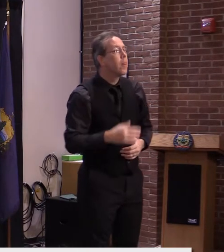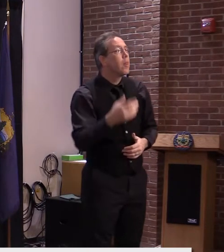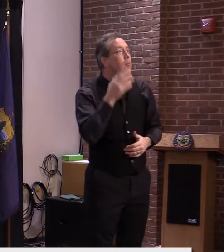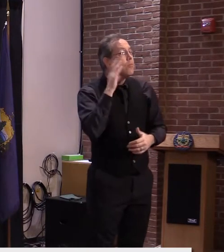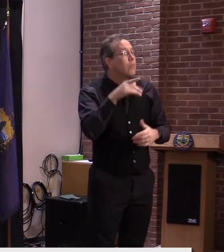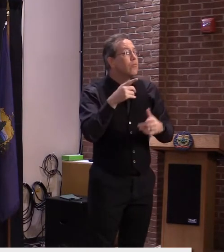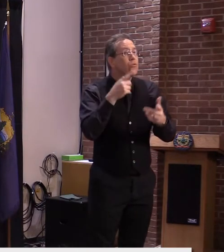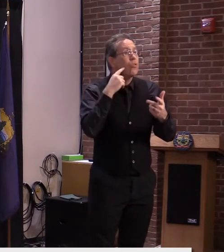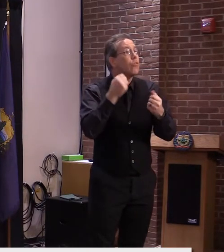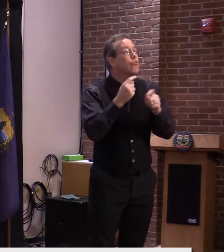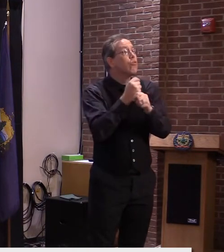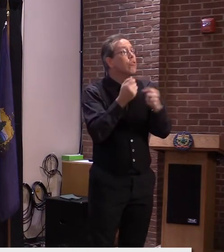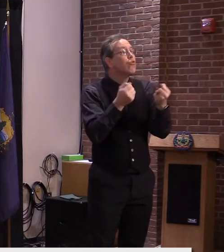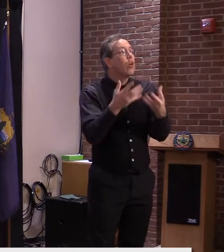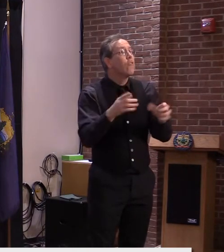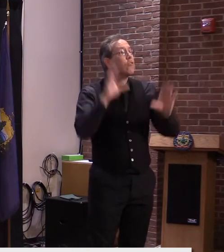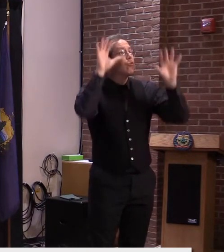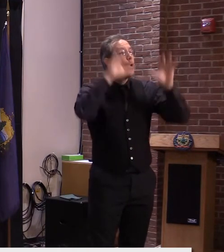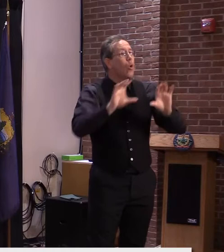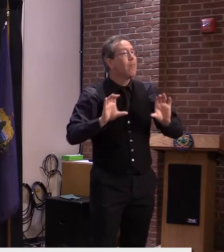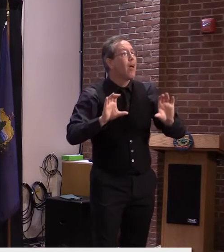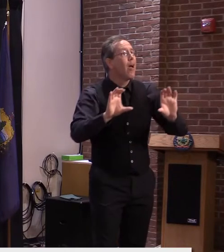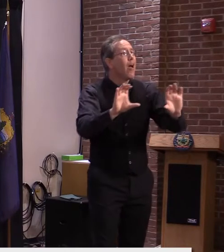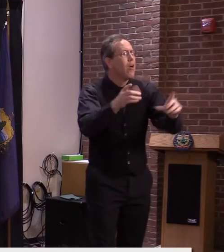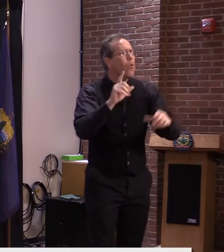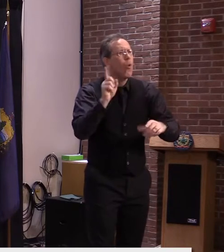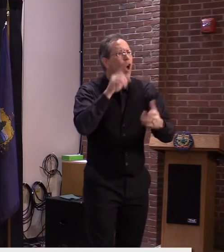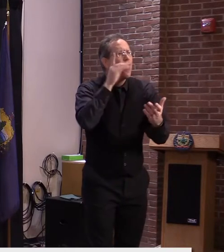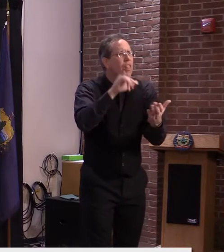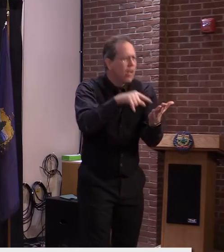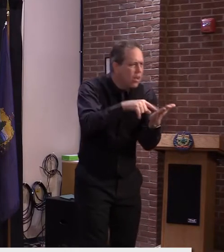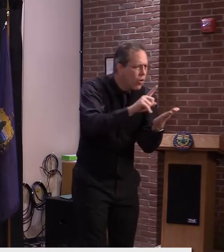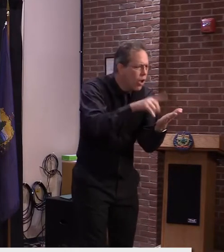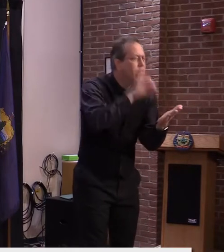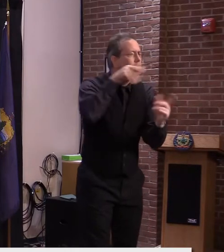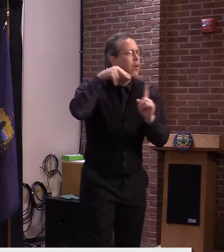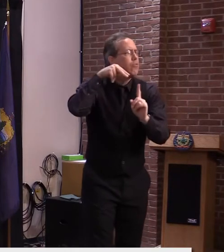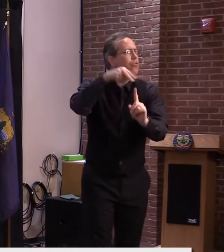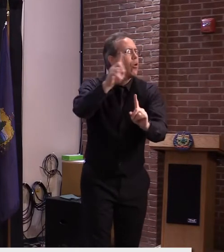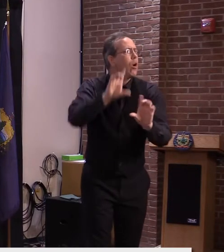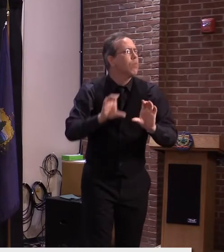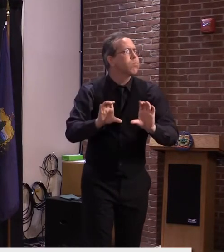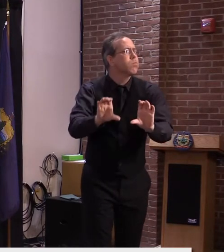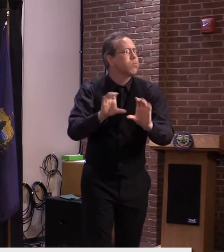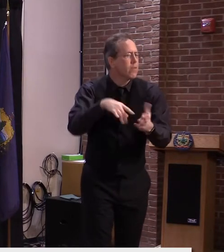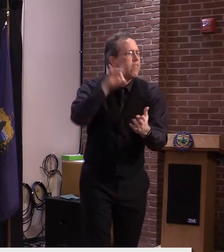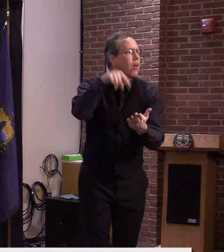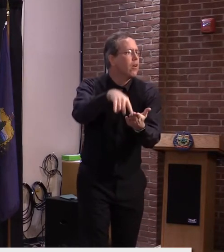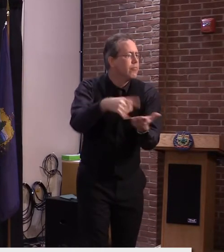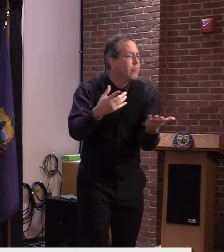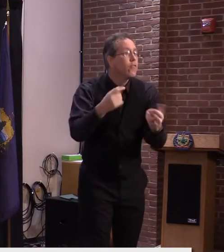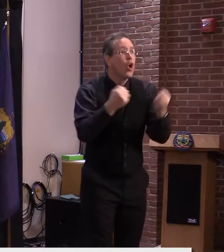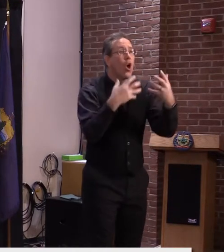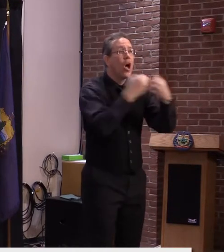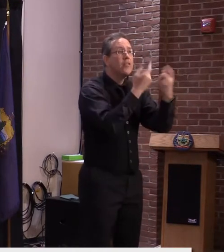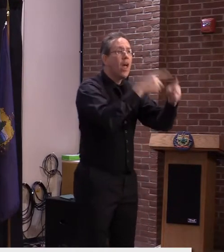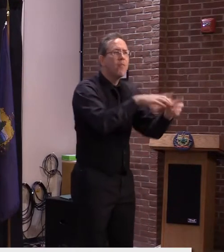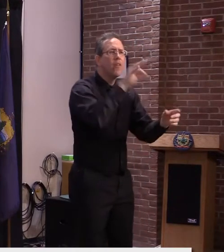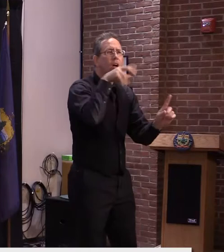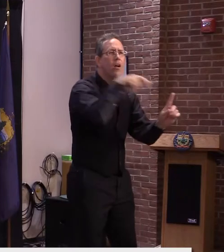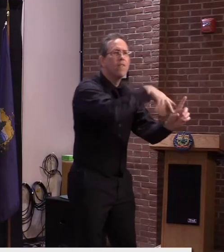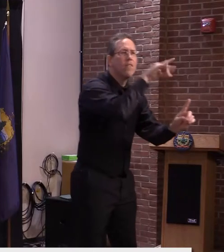service. Reporting on real-time highway conditions, absolutely critical. Crowdsourcing and smart navigation, also very